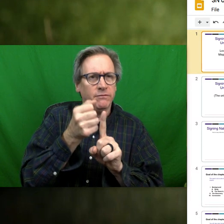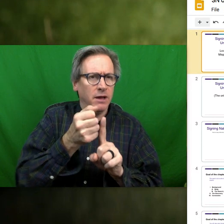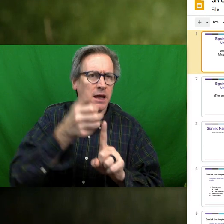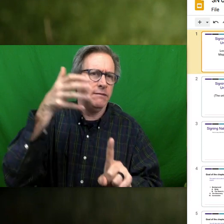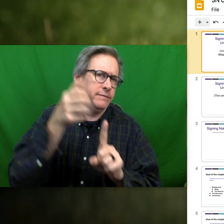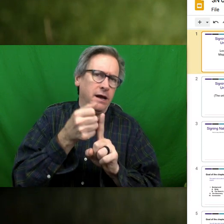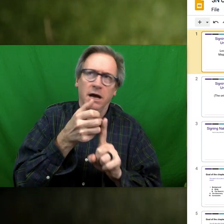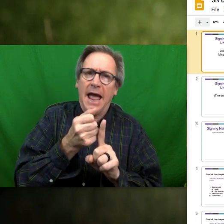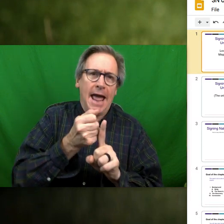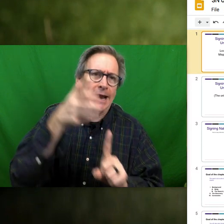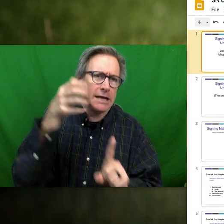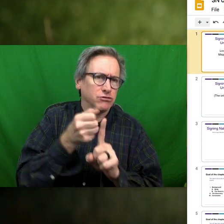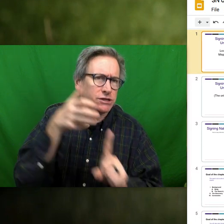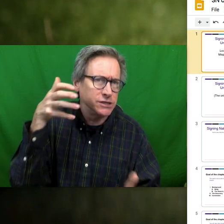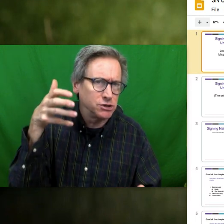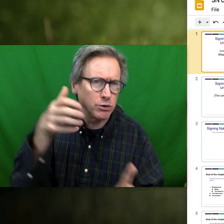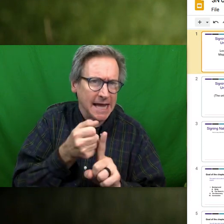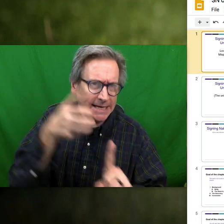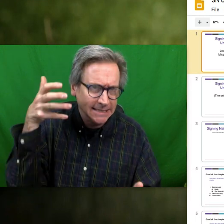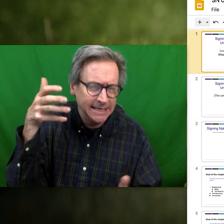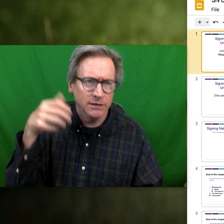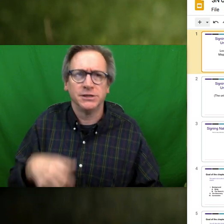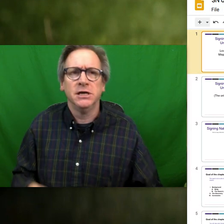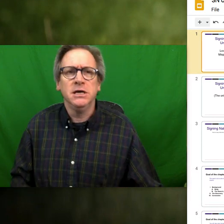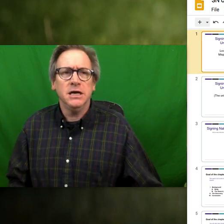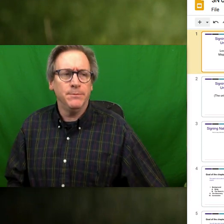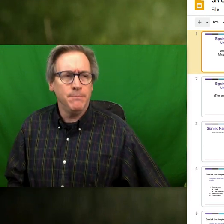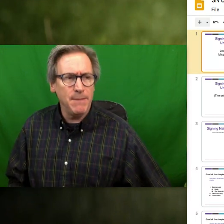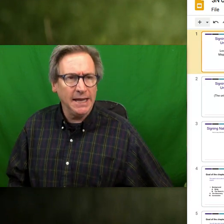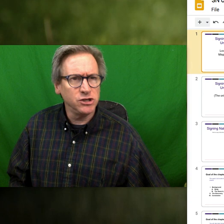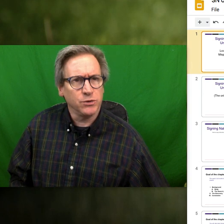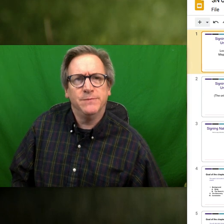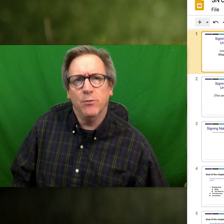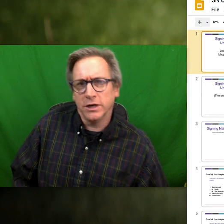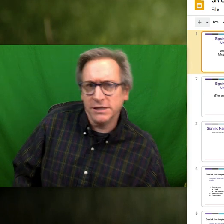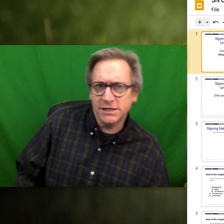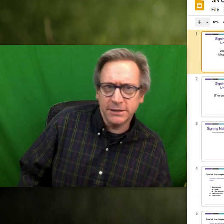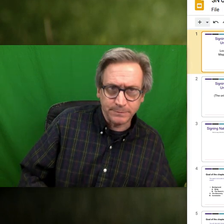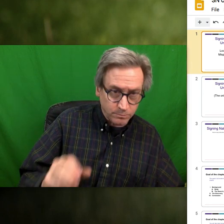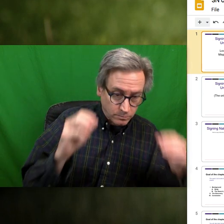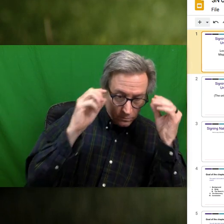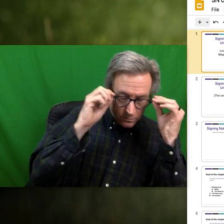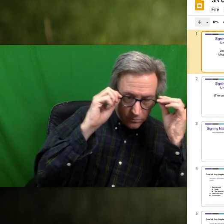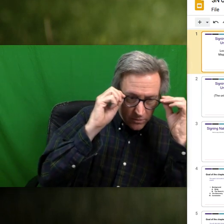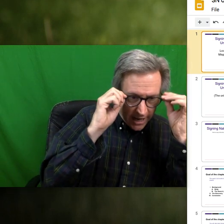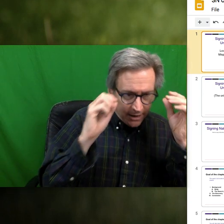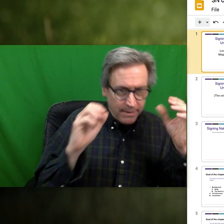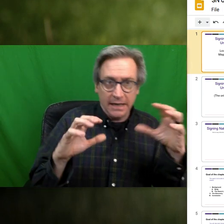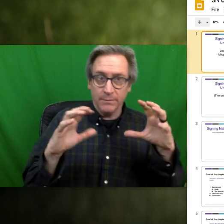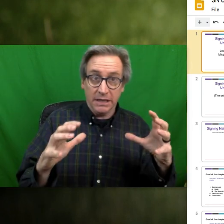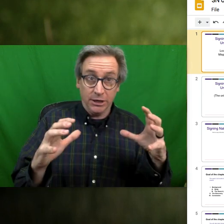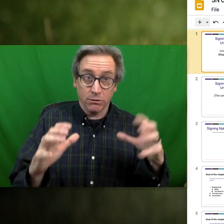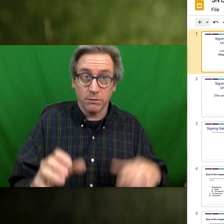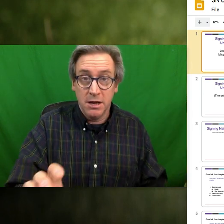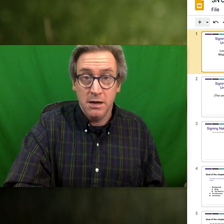of add extras to stories, add details, making stories a bit more consistent and making